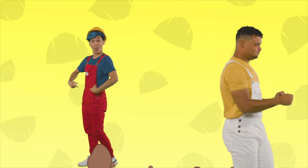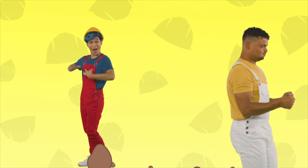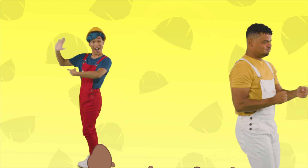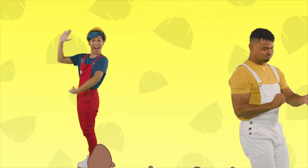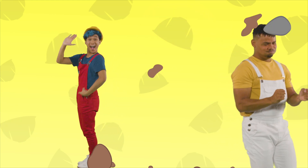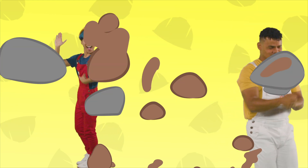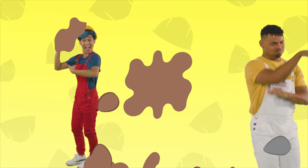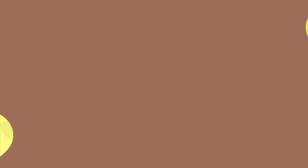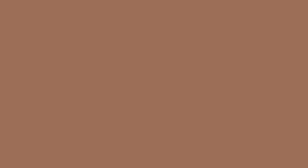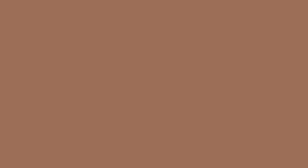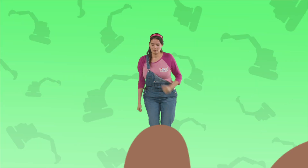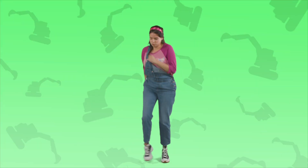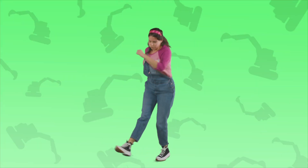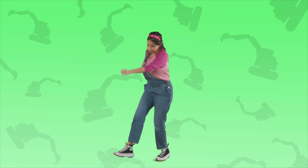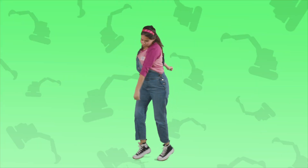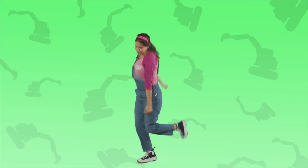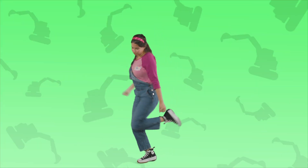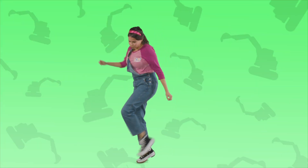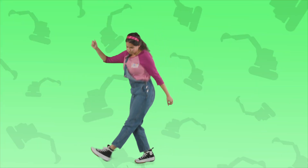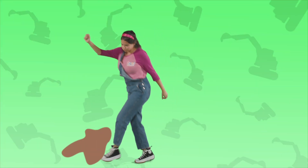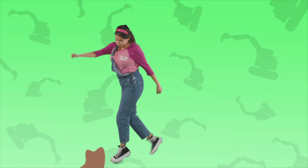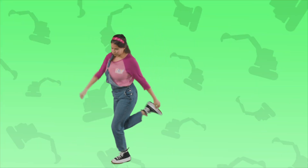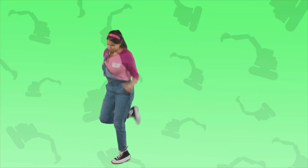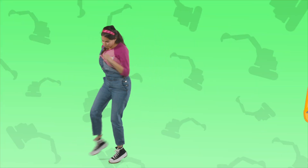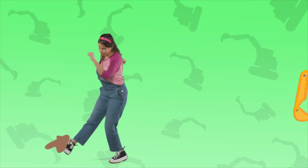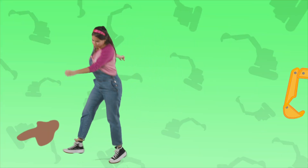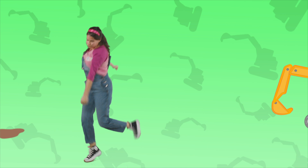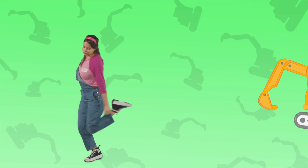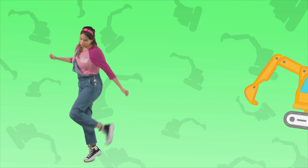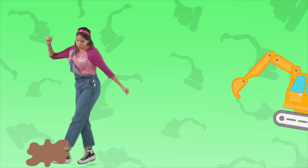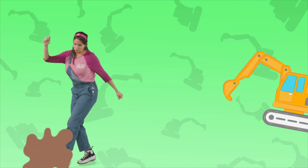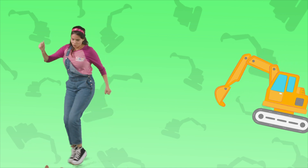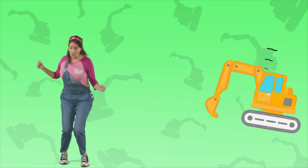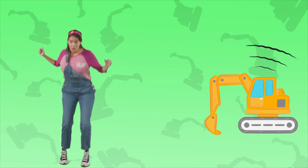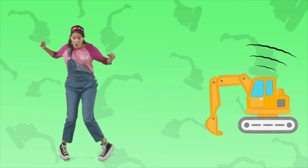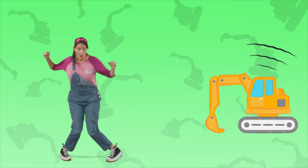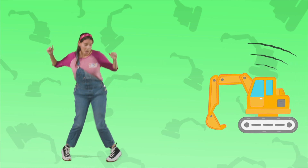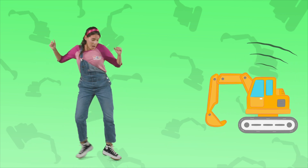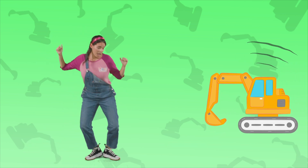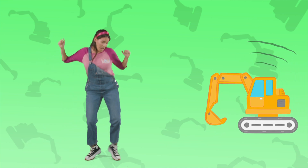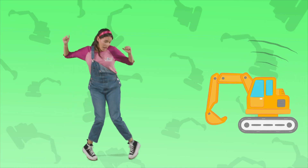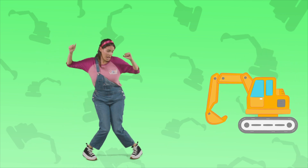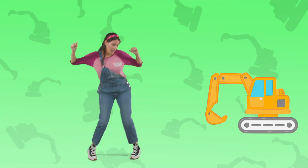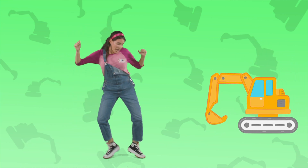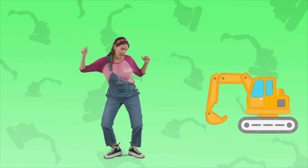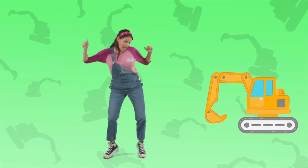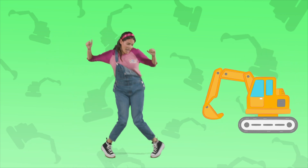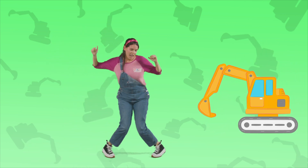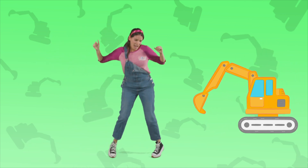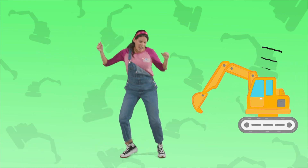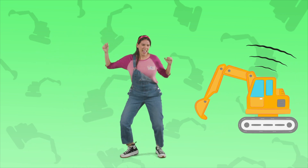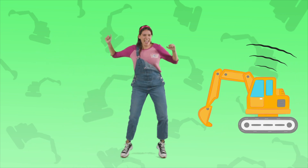down.